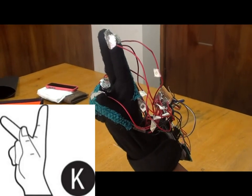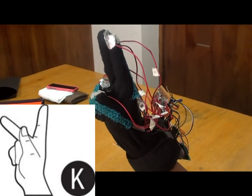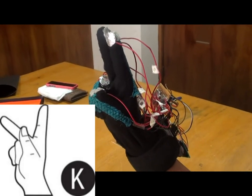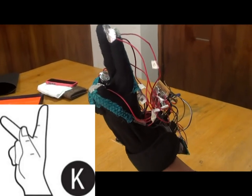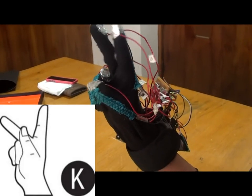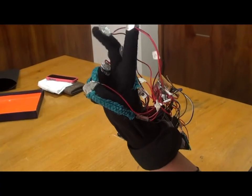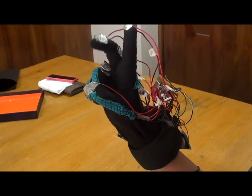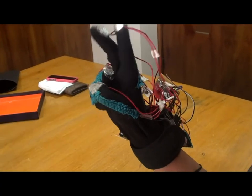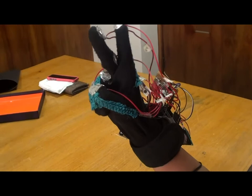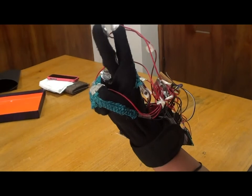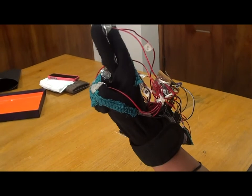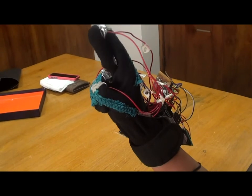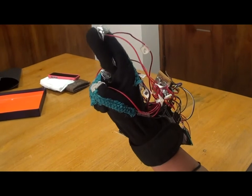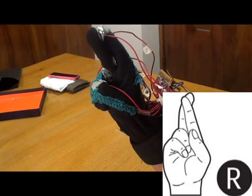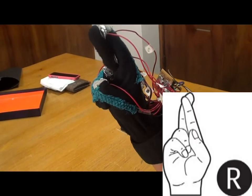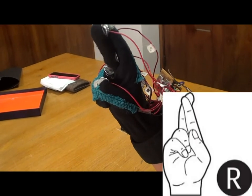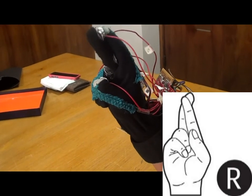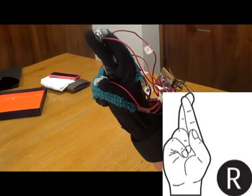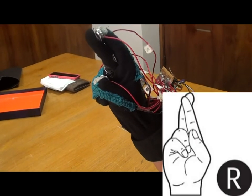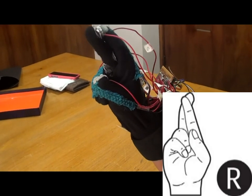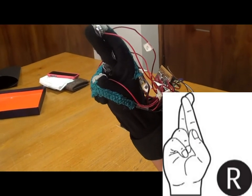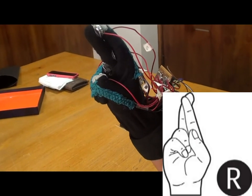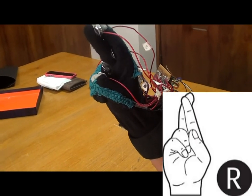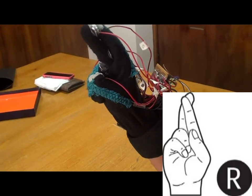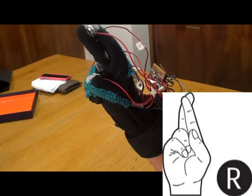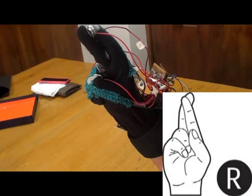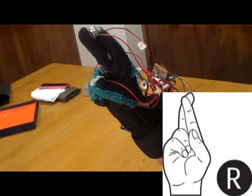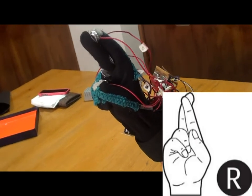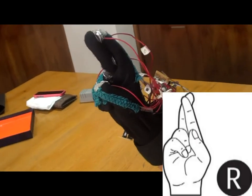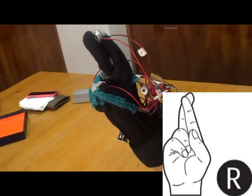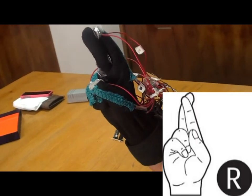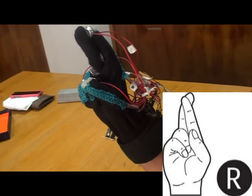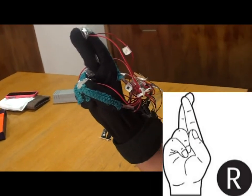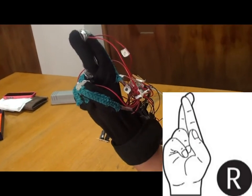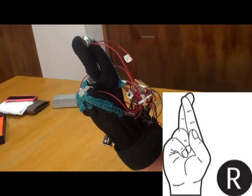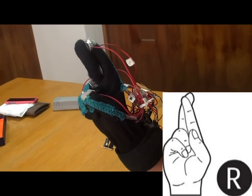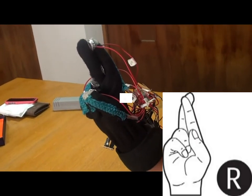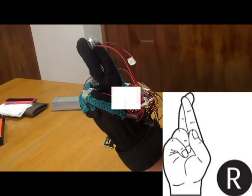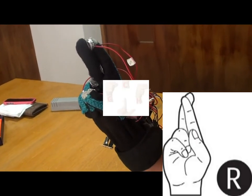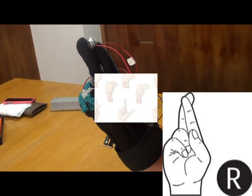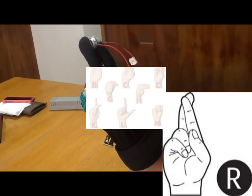R. All of these alphabets are in the American standard sign.